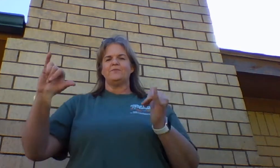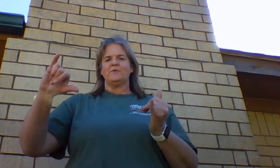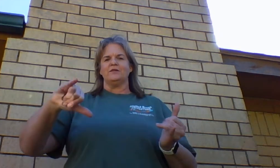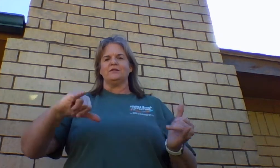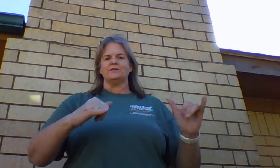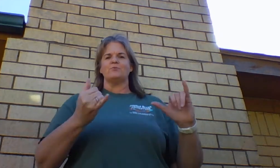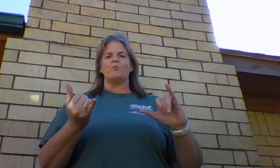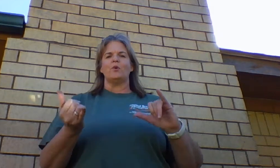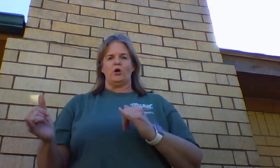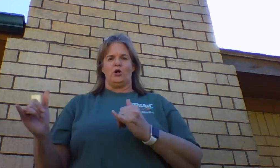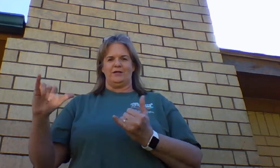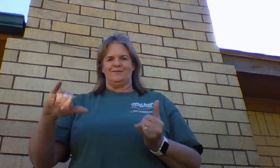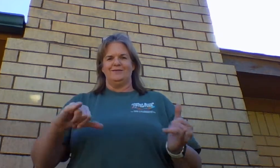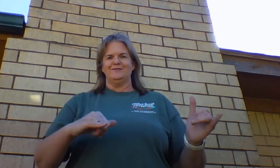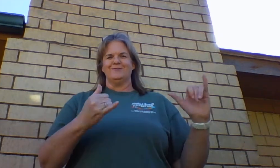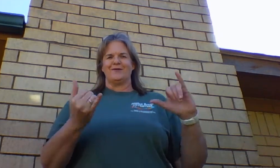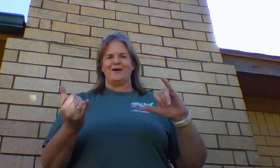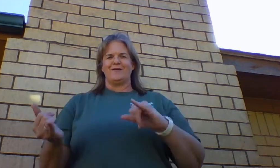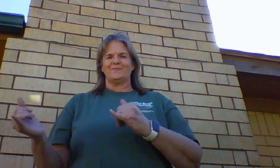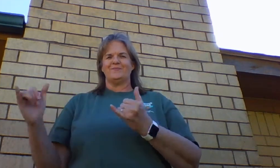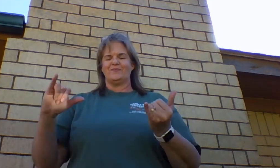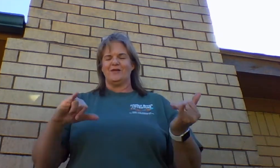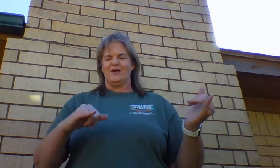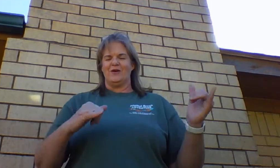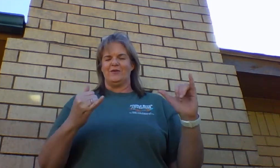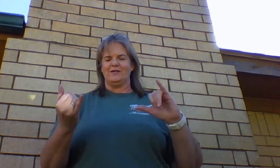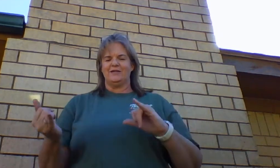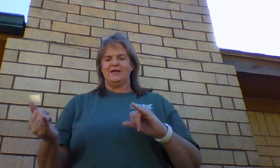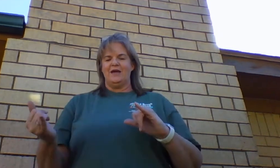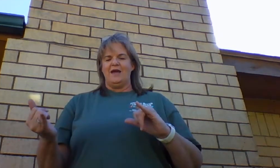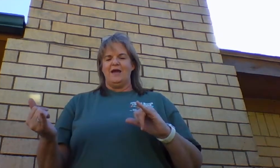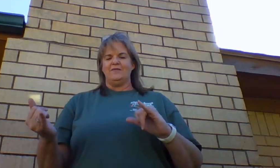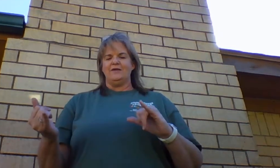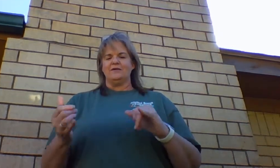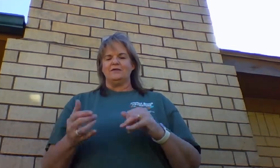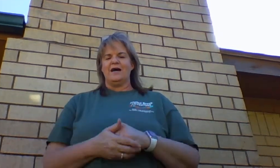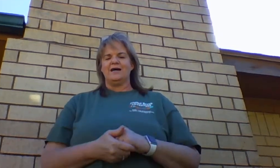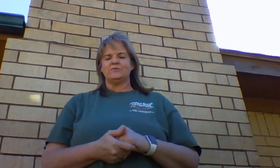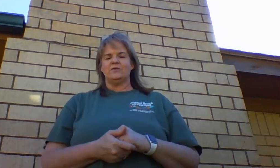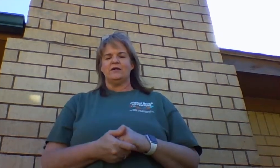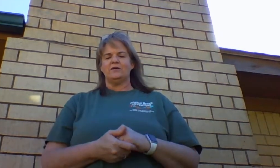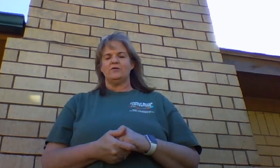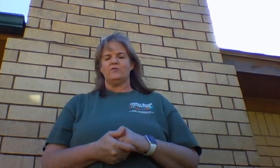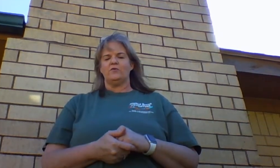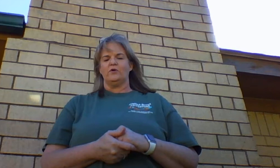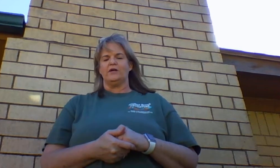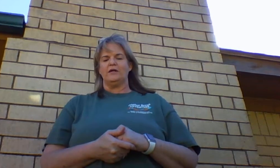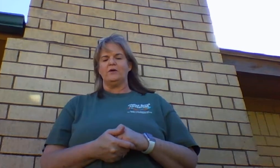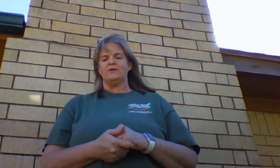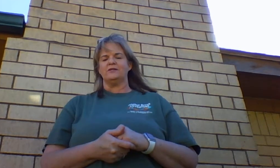and this is party. Okay? Alright. And then the last one for him is going to